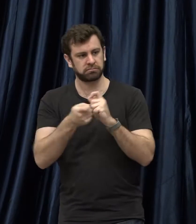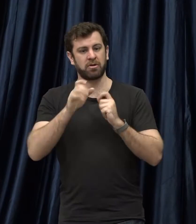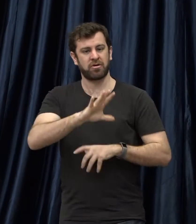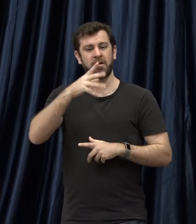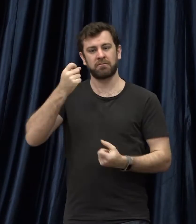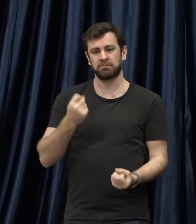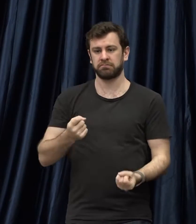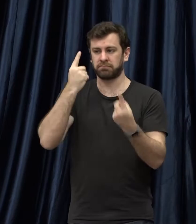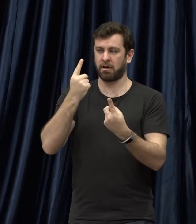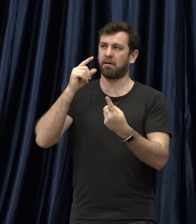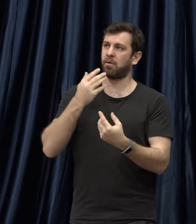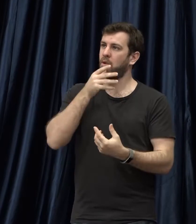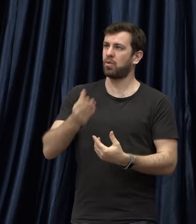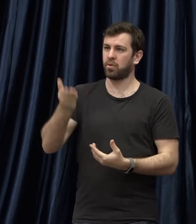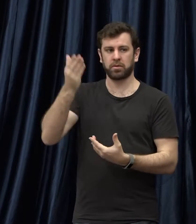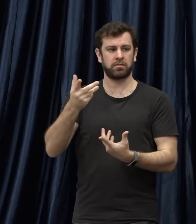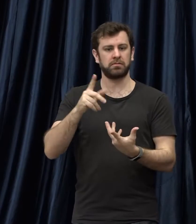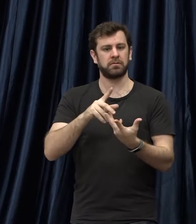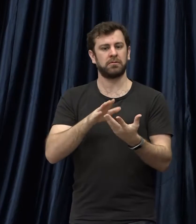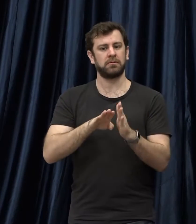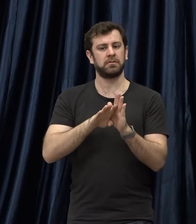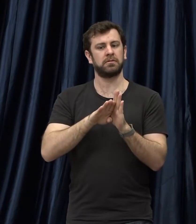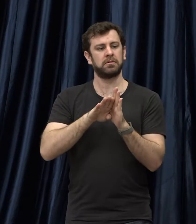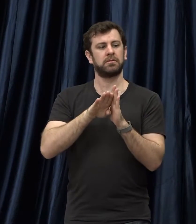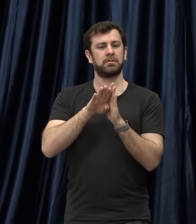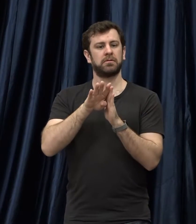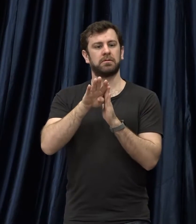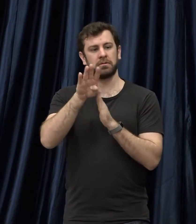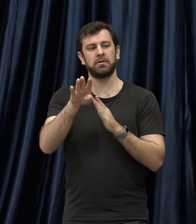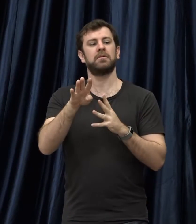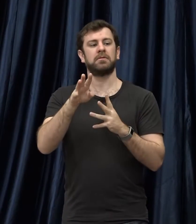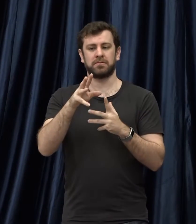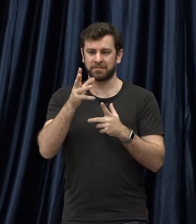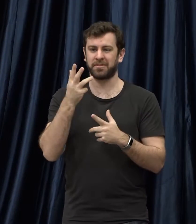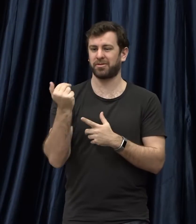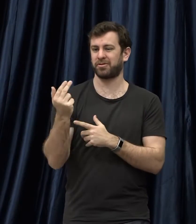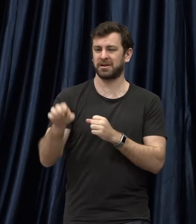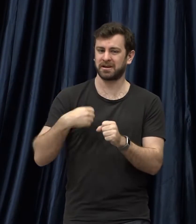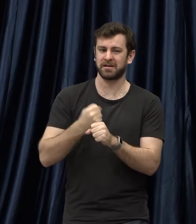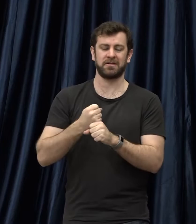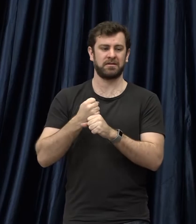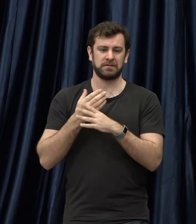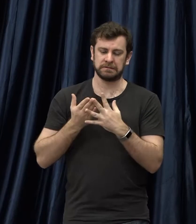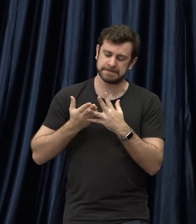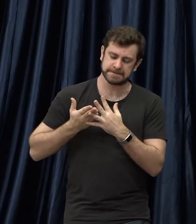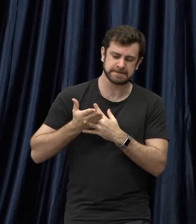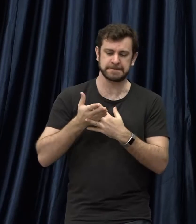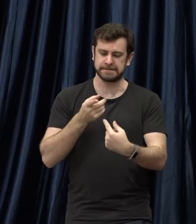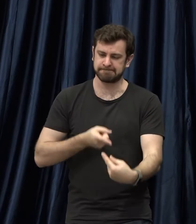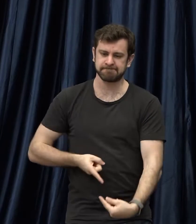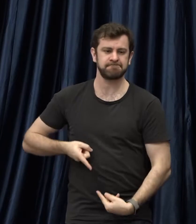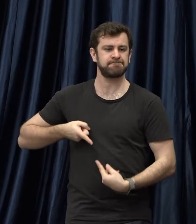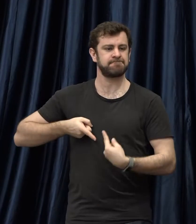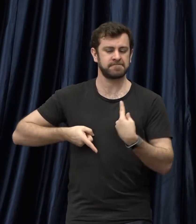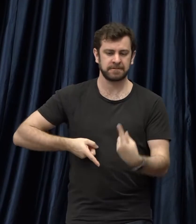developed. And it came through 13 years of struggle, strife, and suffering.